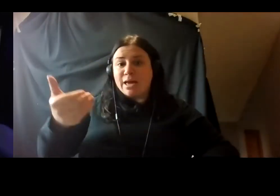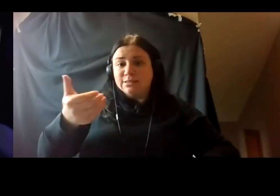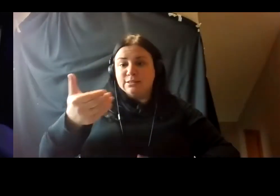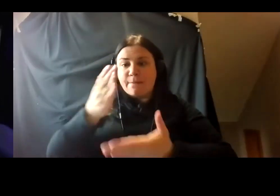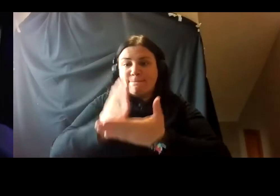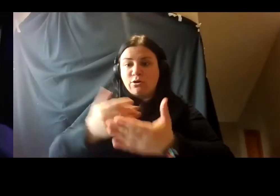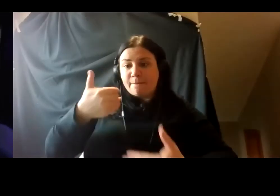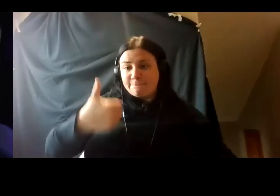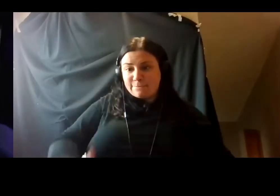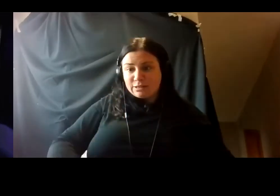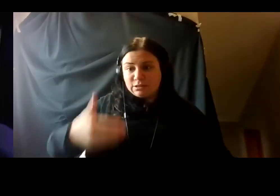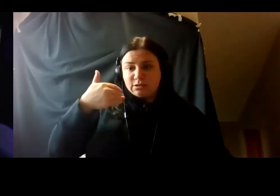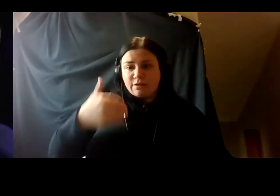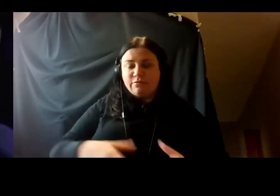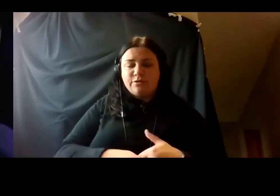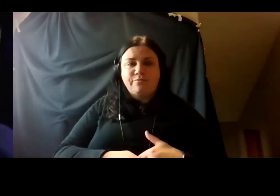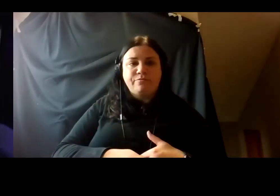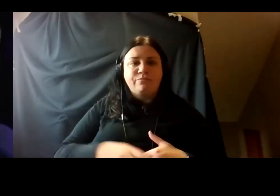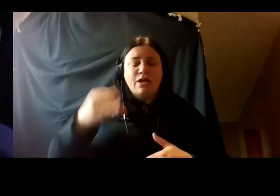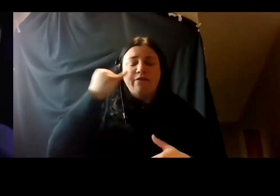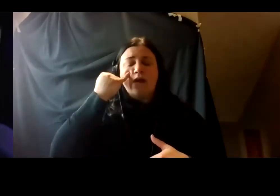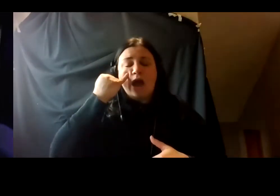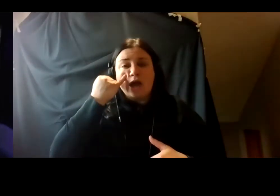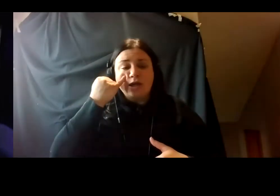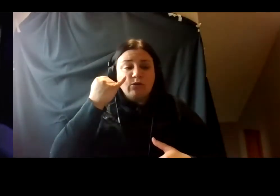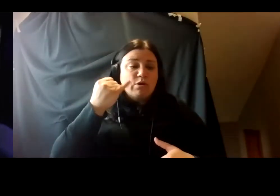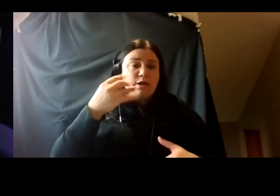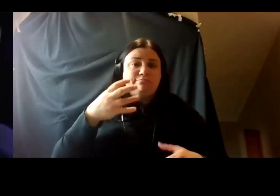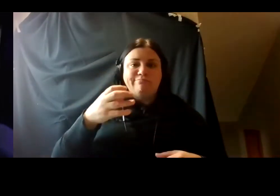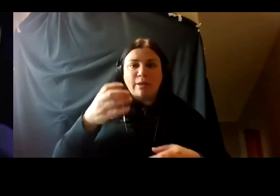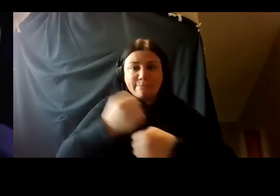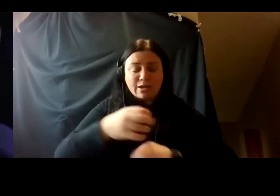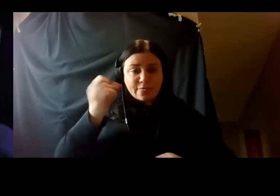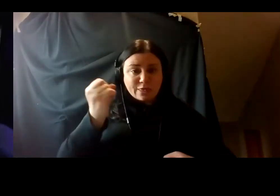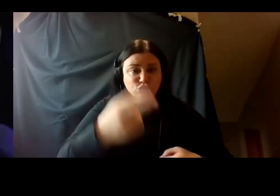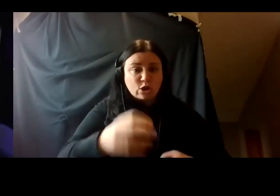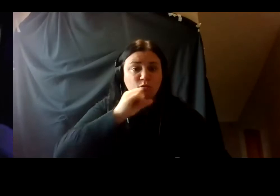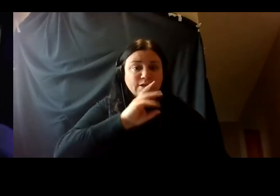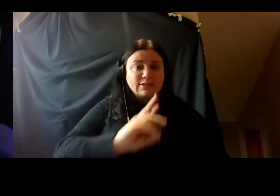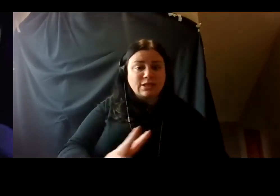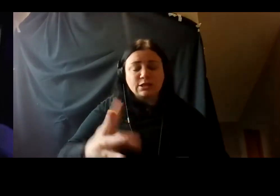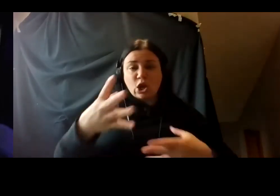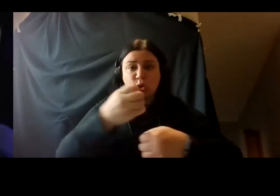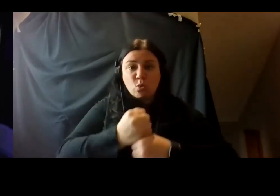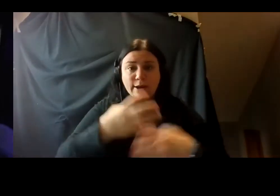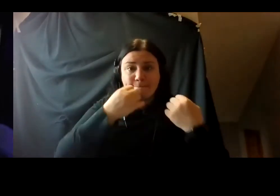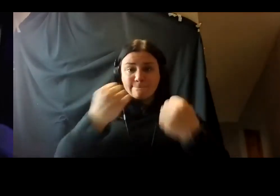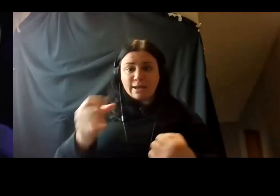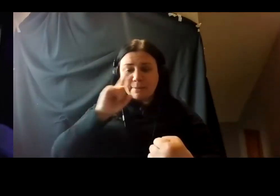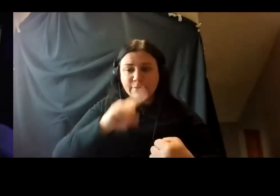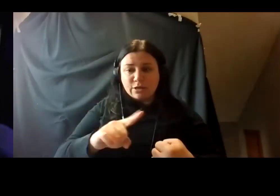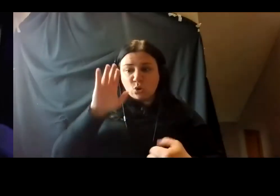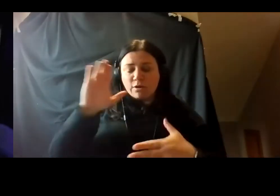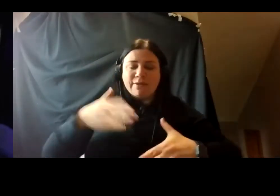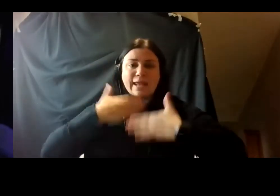that limit. As I said, if I got this, if I hit that shot when I was 6, it would have been luck. I hit the shot, I win a Mighty Mouse, great. I would have been happy as